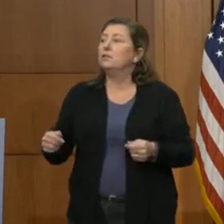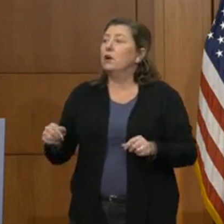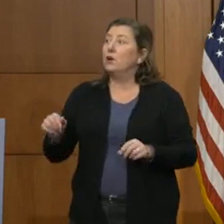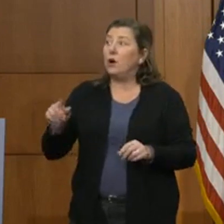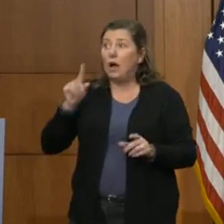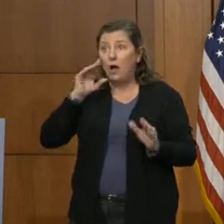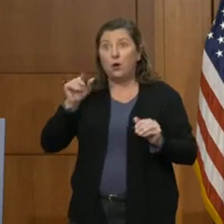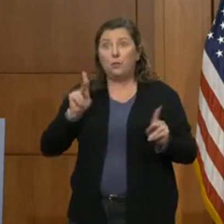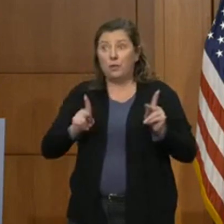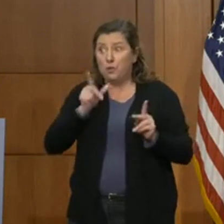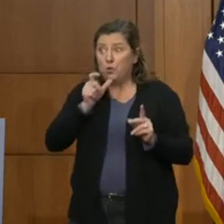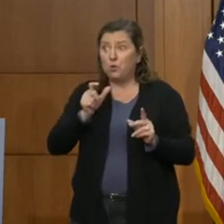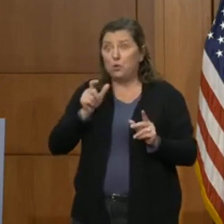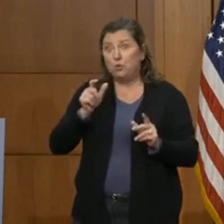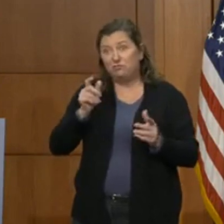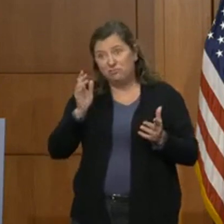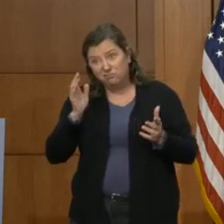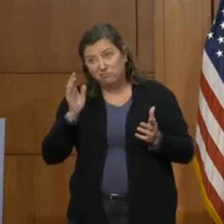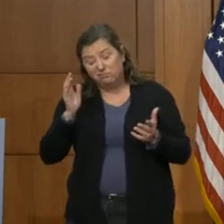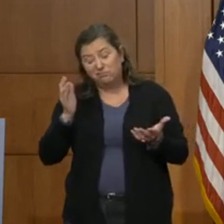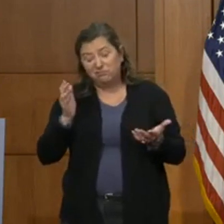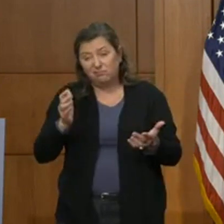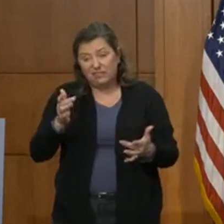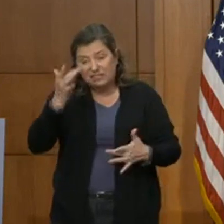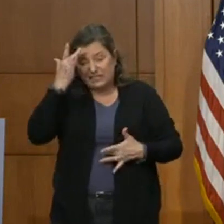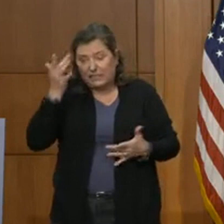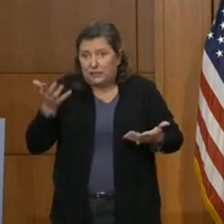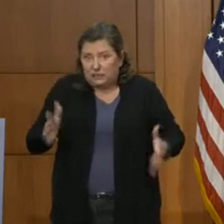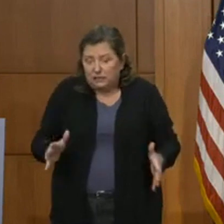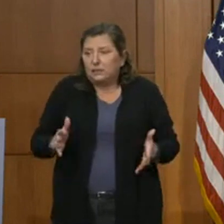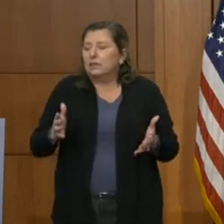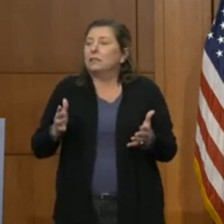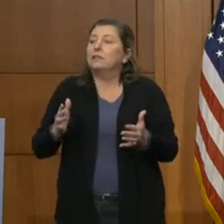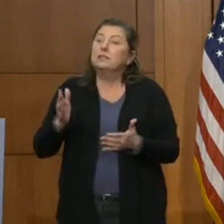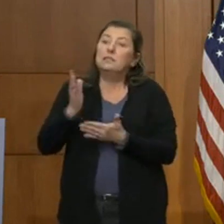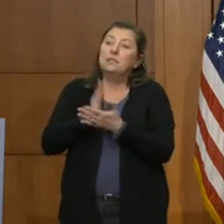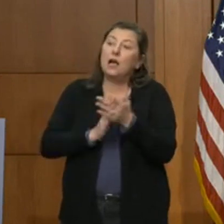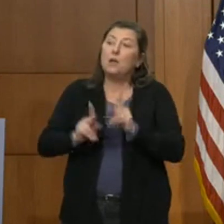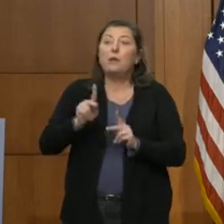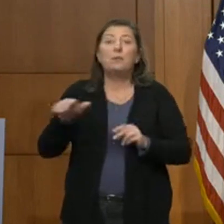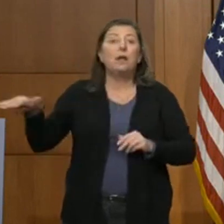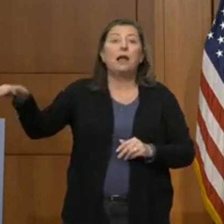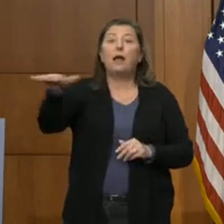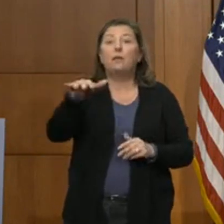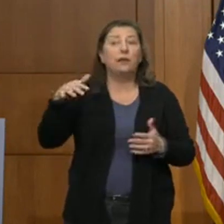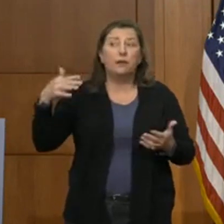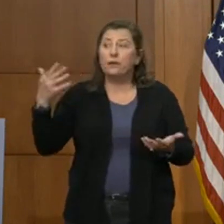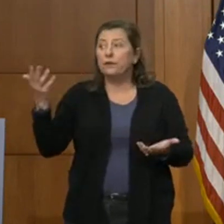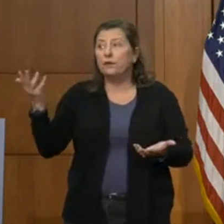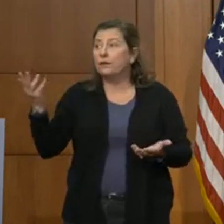get it have gotten it. Obviously, there are some individuals out there that